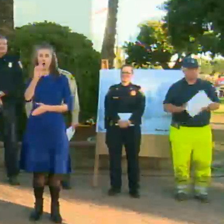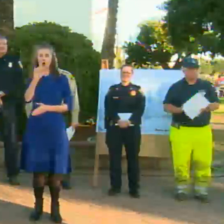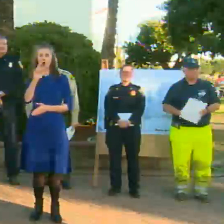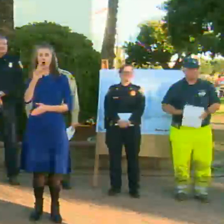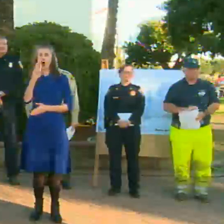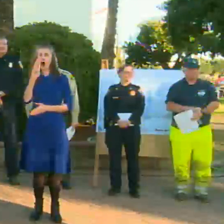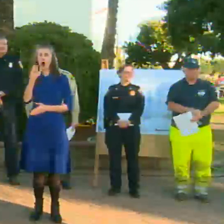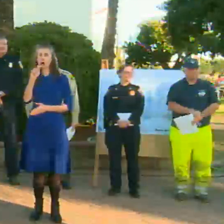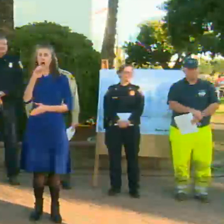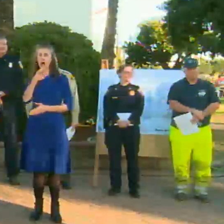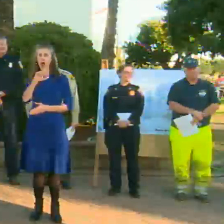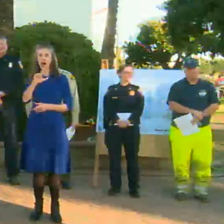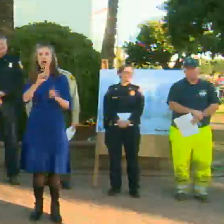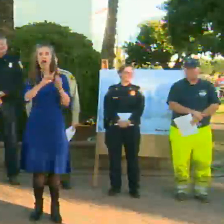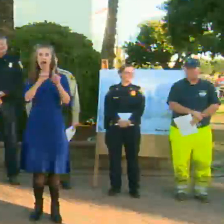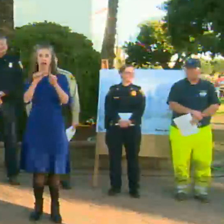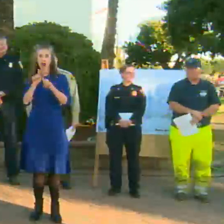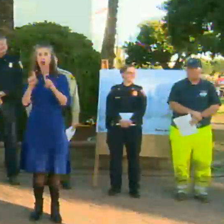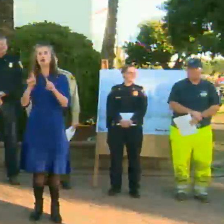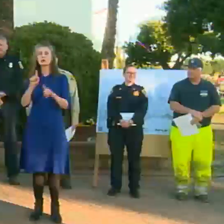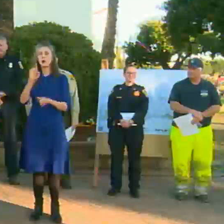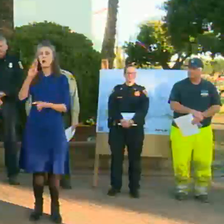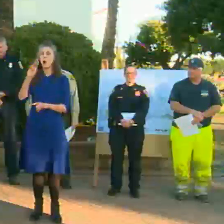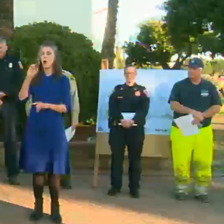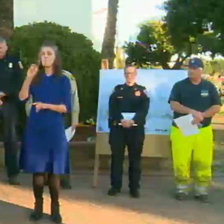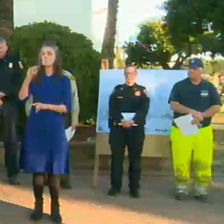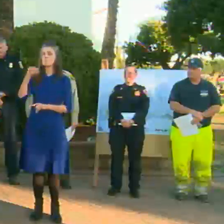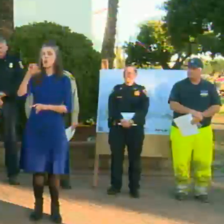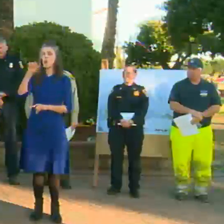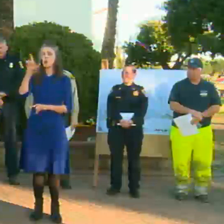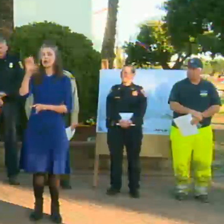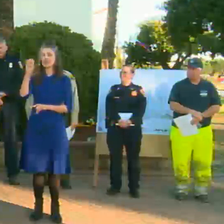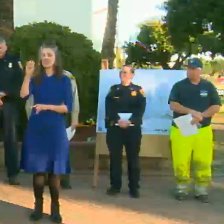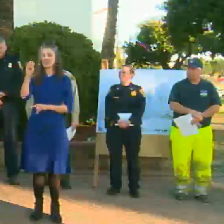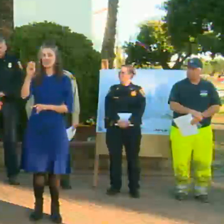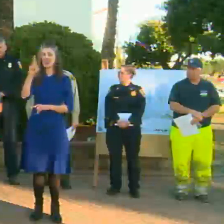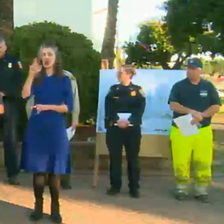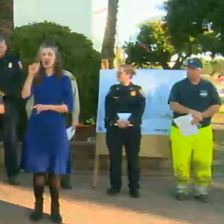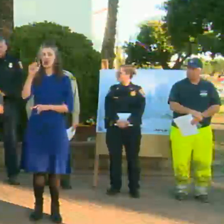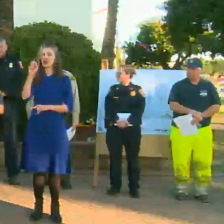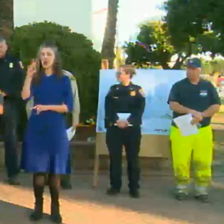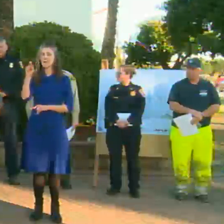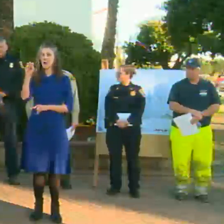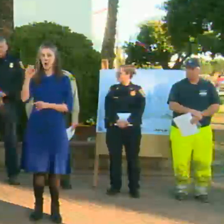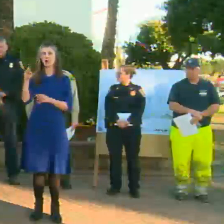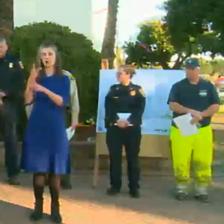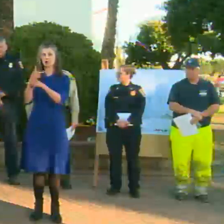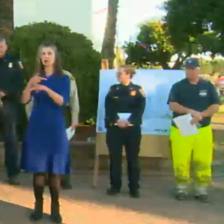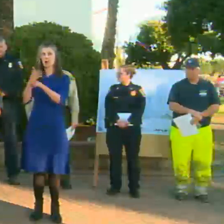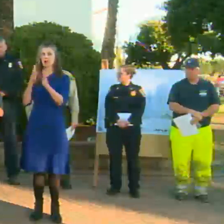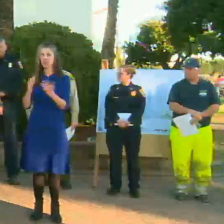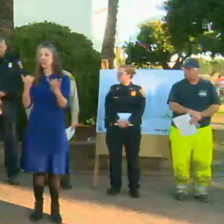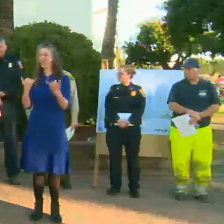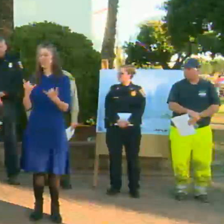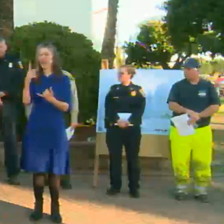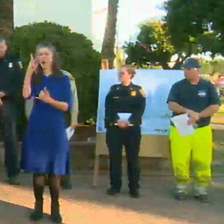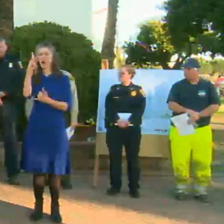At this time, I'd like to bring up Kevin Taylor. He's the Deputy Fire Chief for Montecito Fire District.